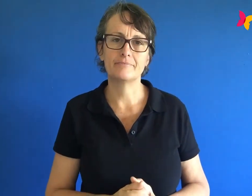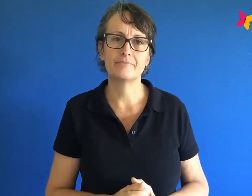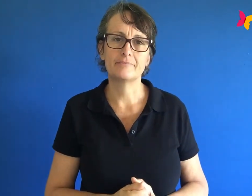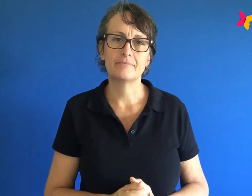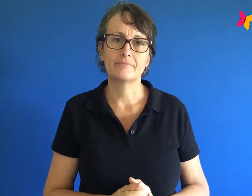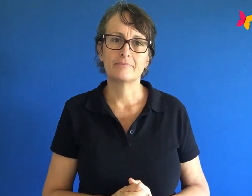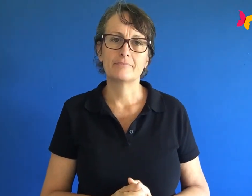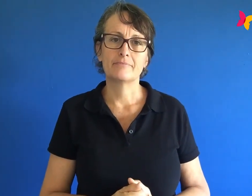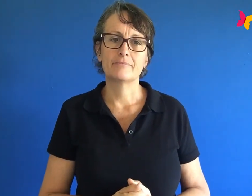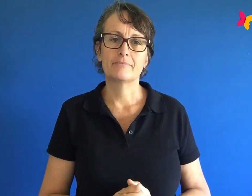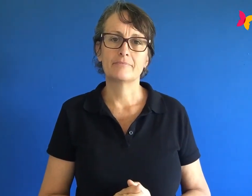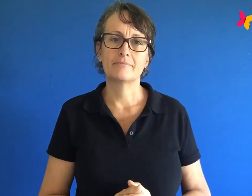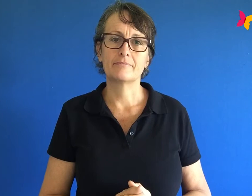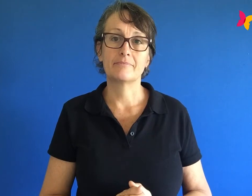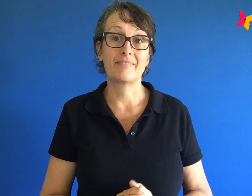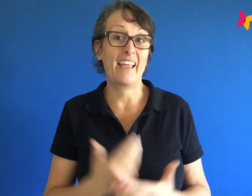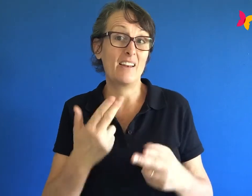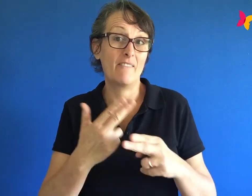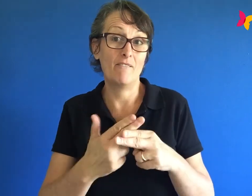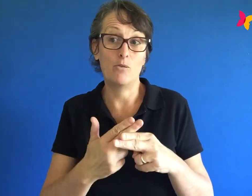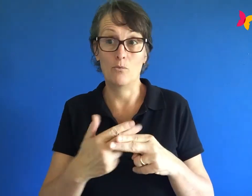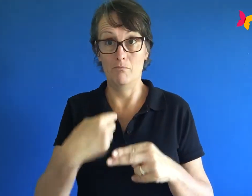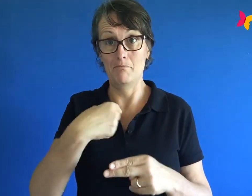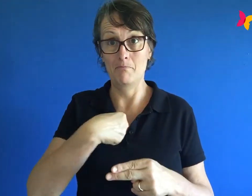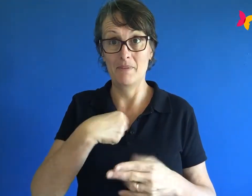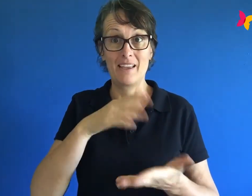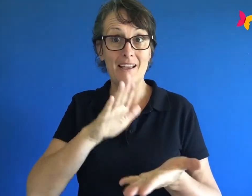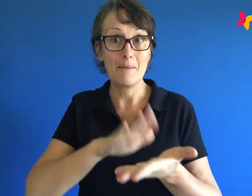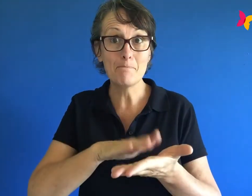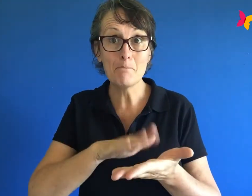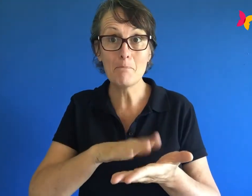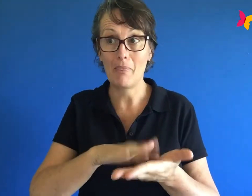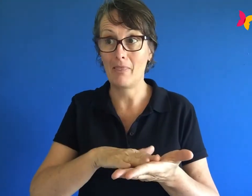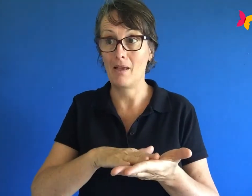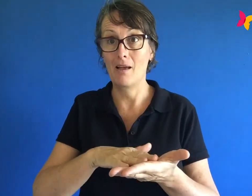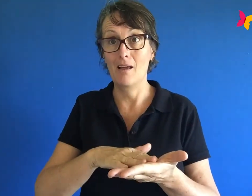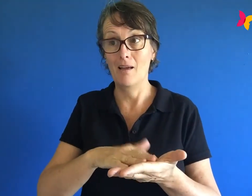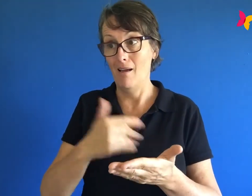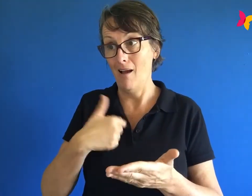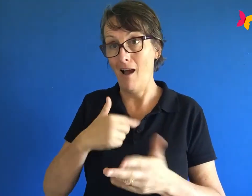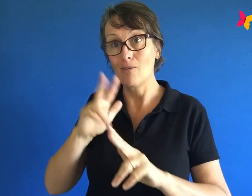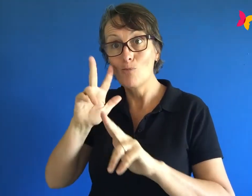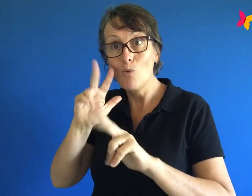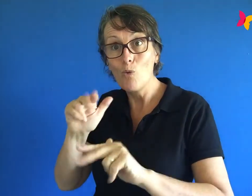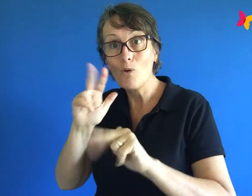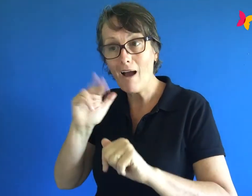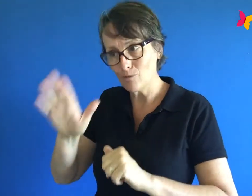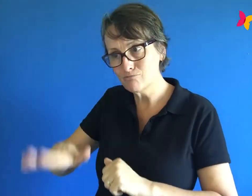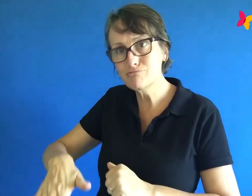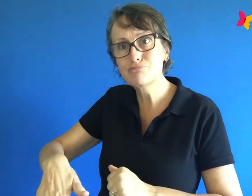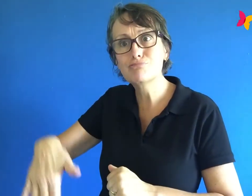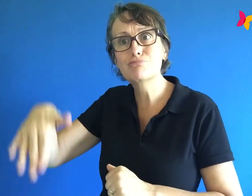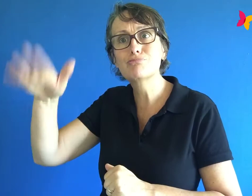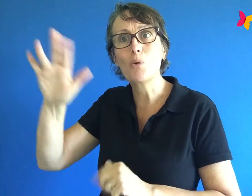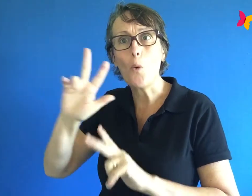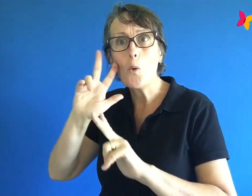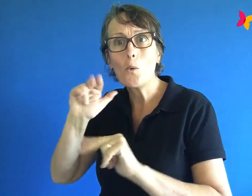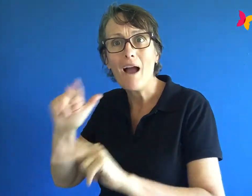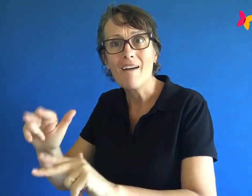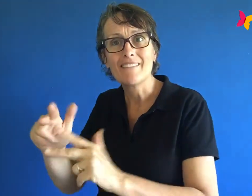adult protecting them from things outside of them. The whole notion that you have to then protect them themselves